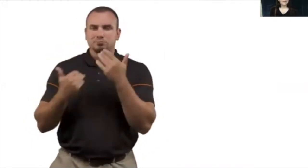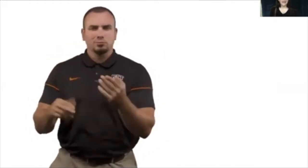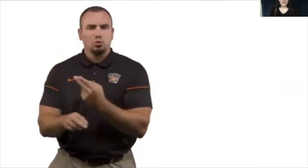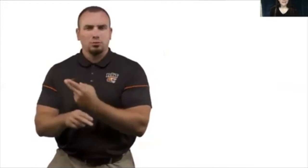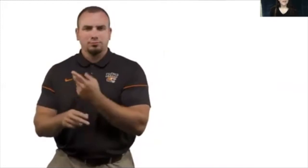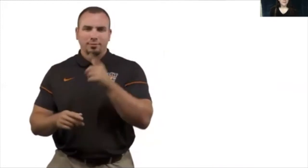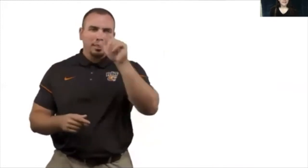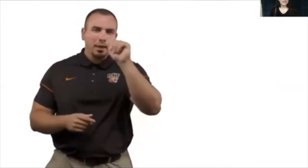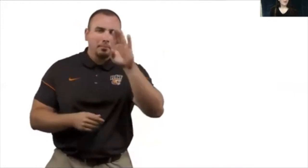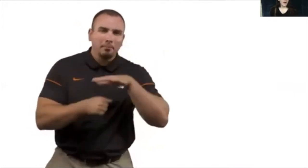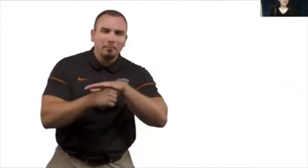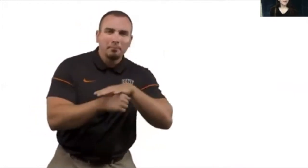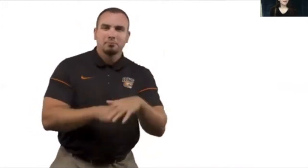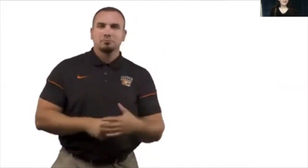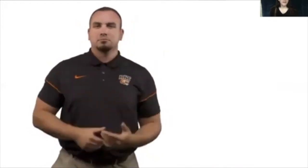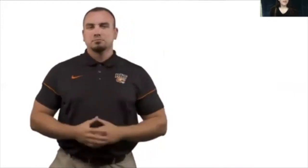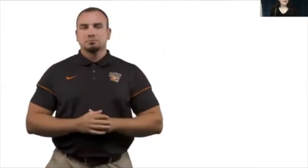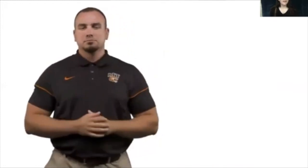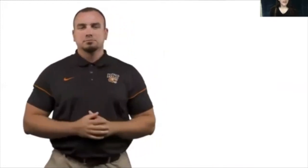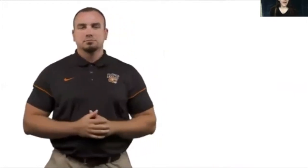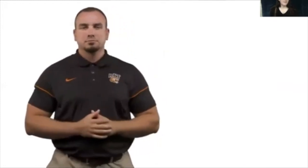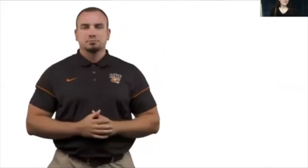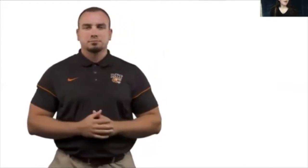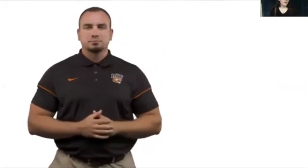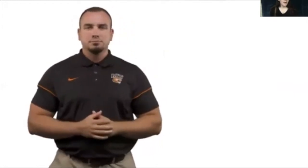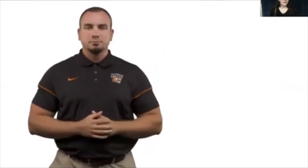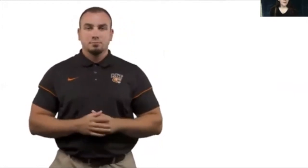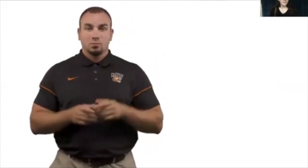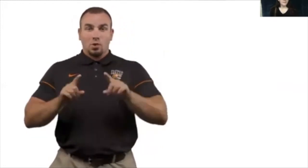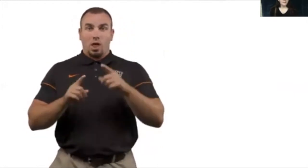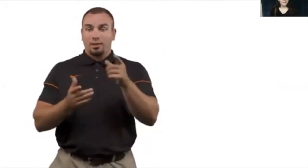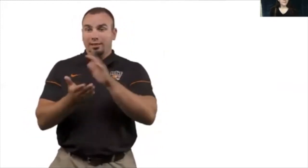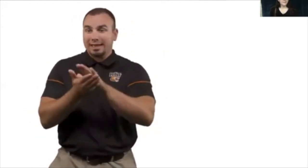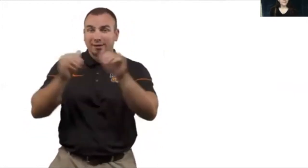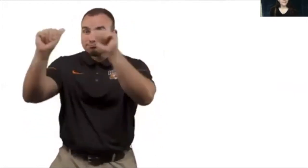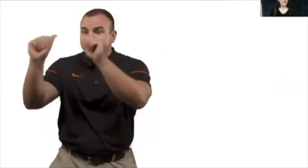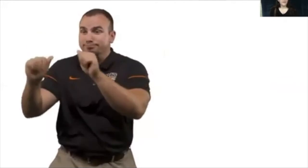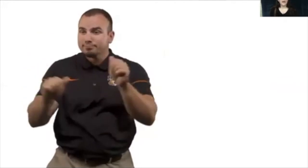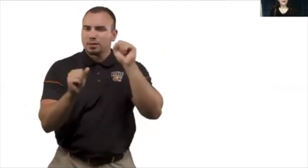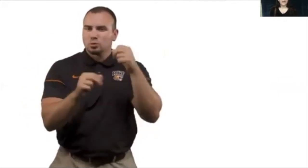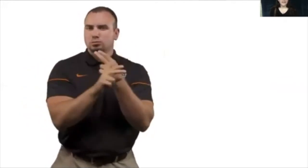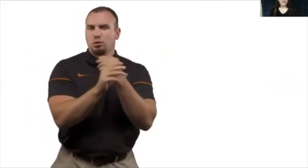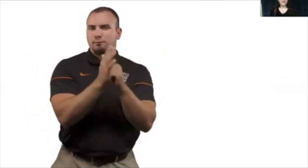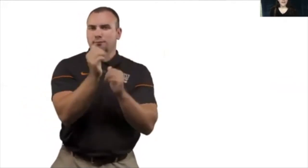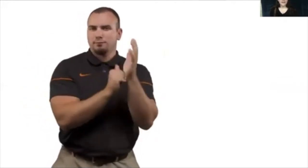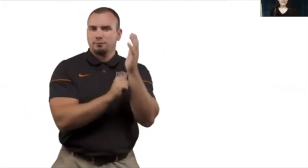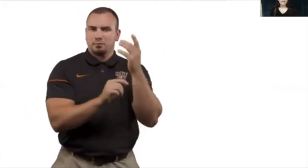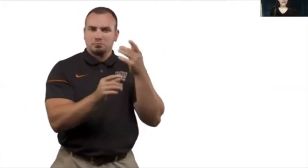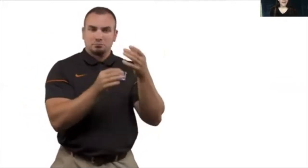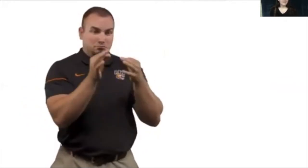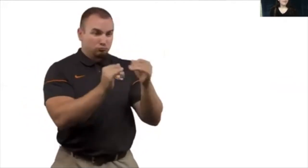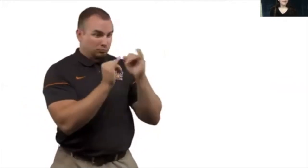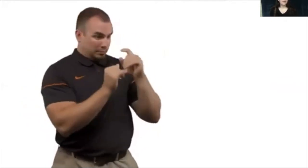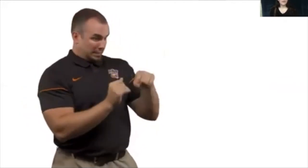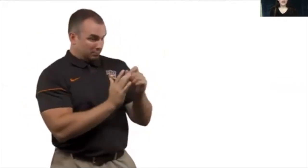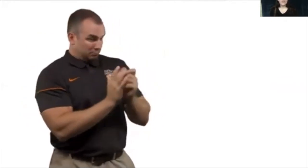If you're in a specific place that requires the use of gloves, such as a lab, you can go ahead and use them. While you're cleaning your space,